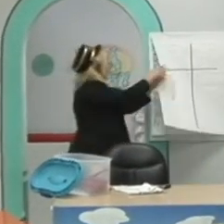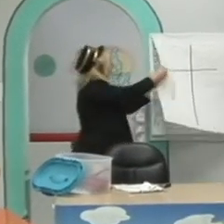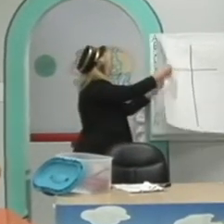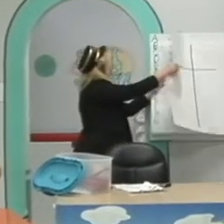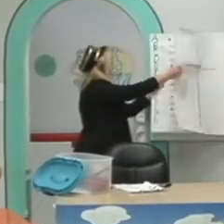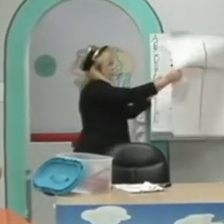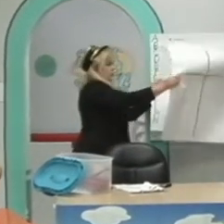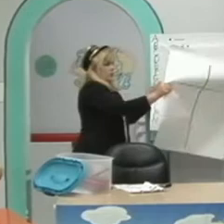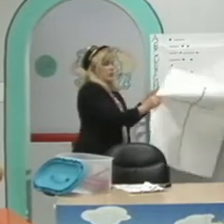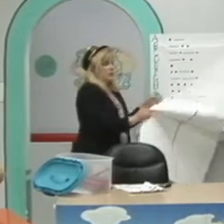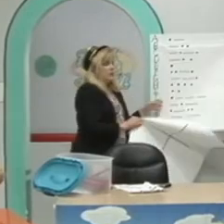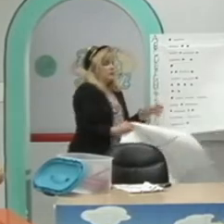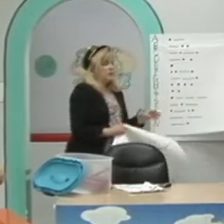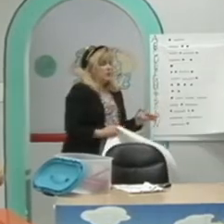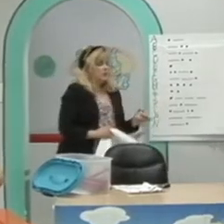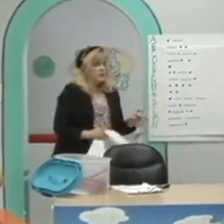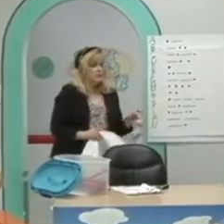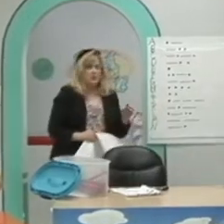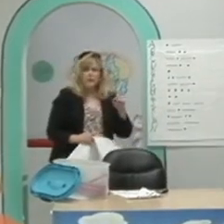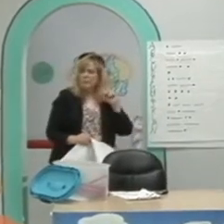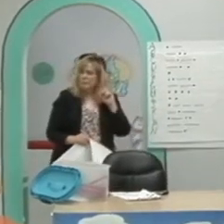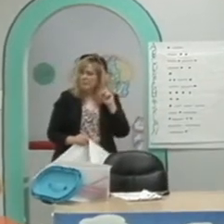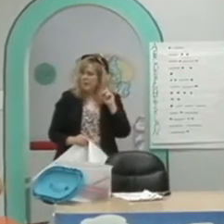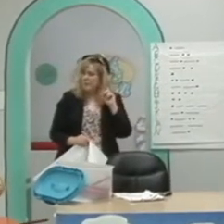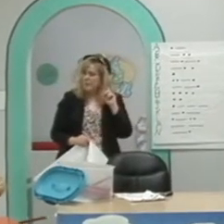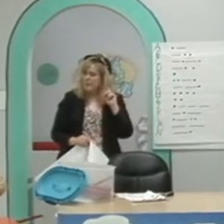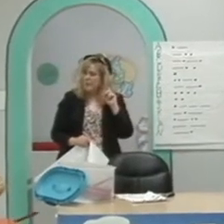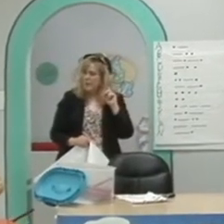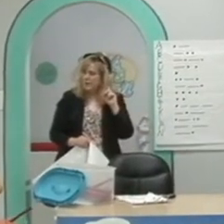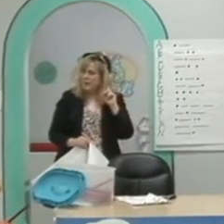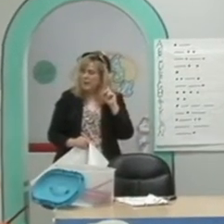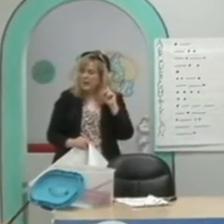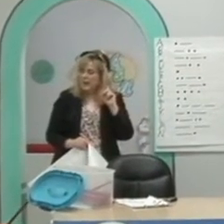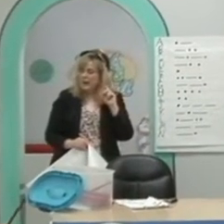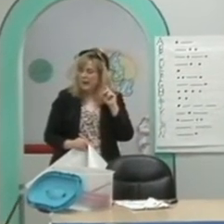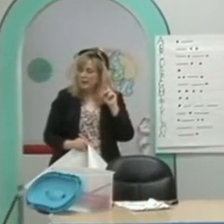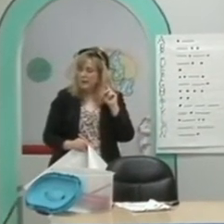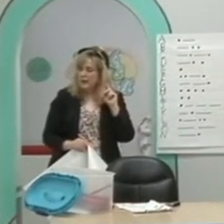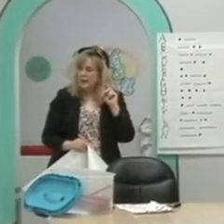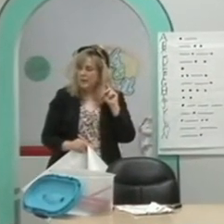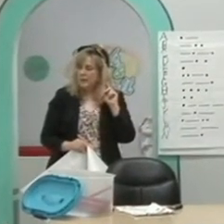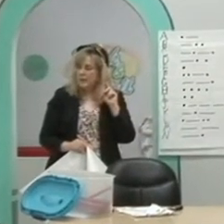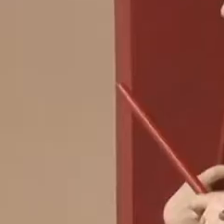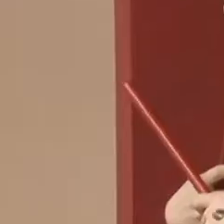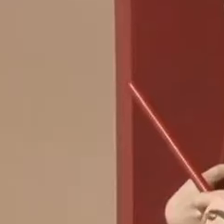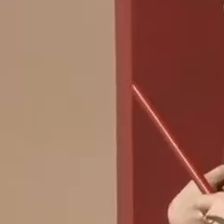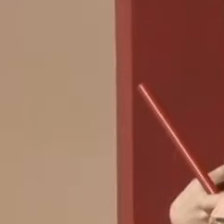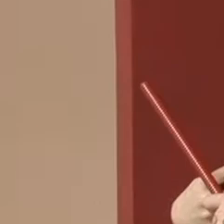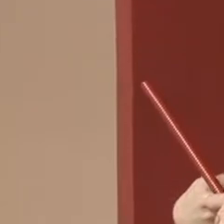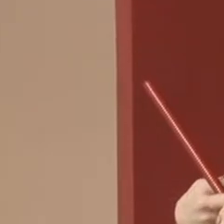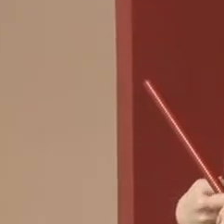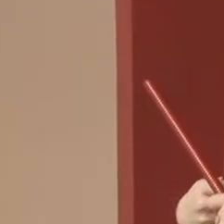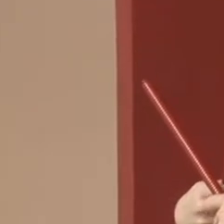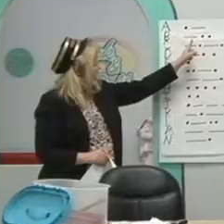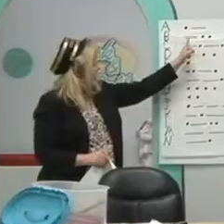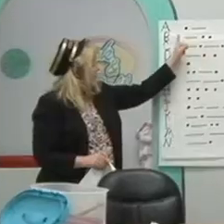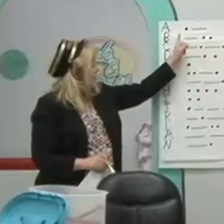What they would usually do is use a series of beep, beep, beep, beep, and every beep and long sound,